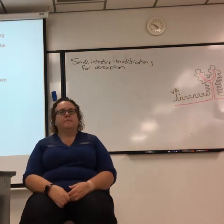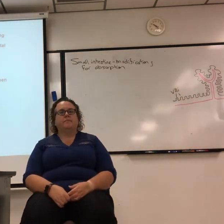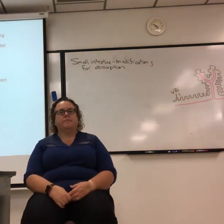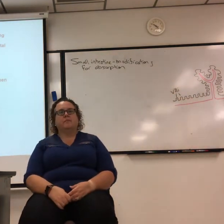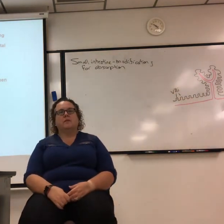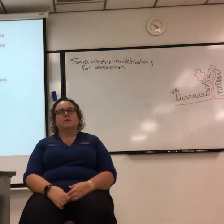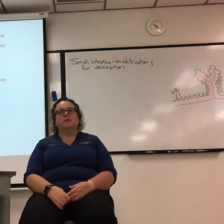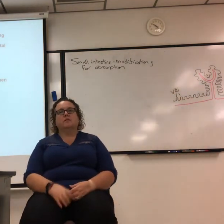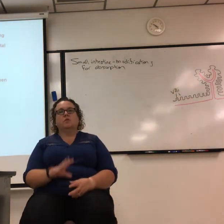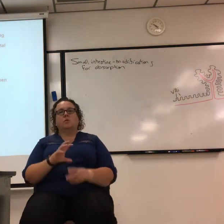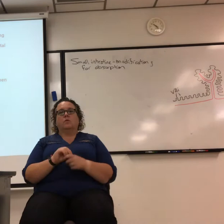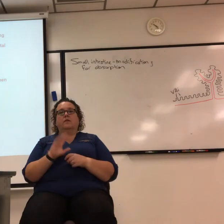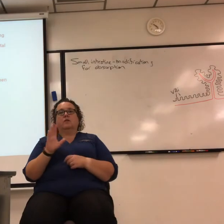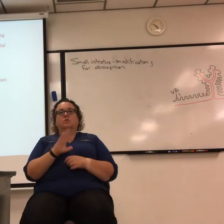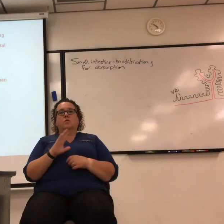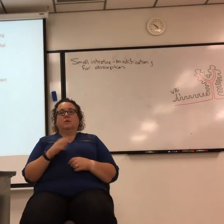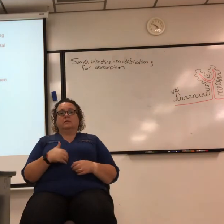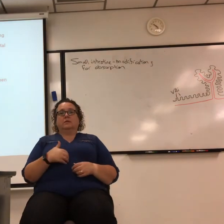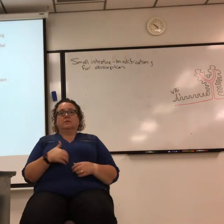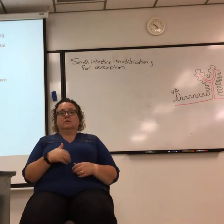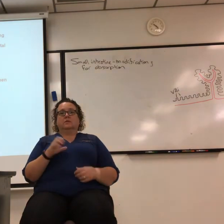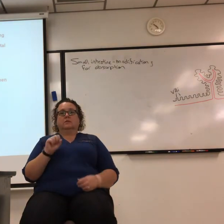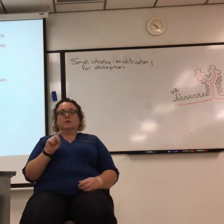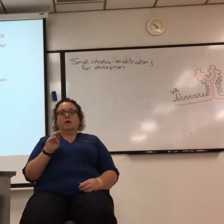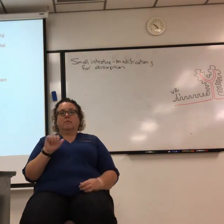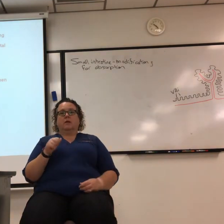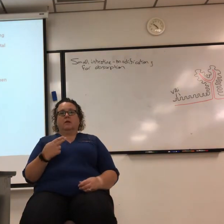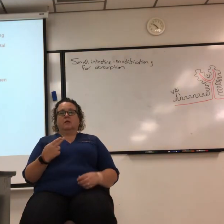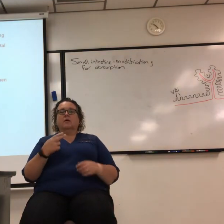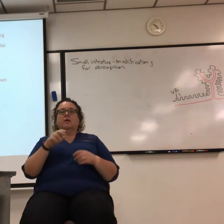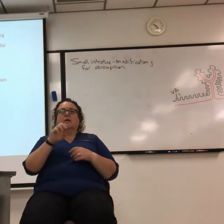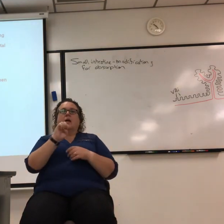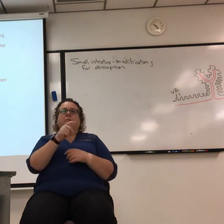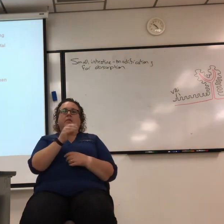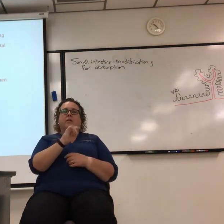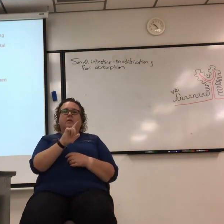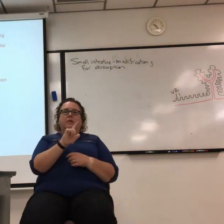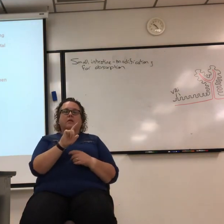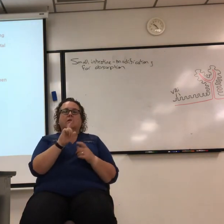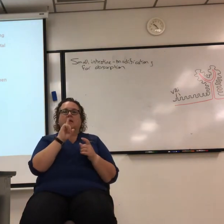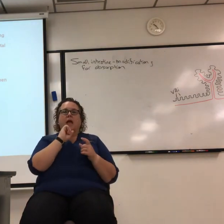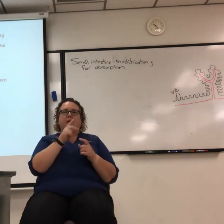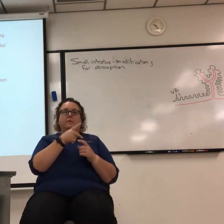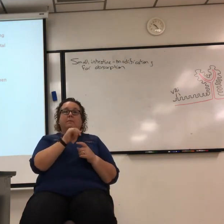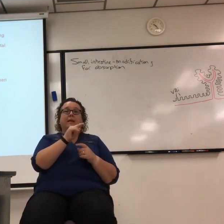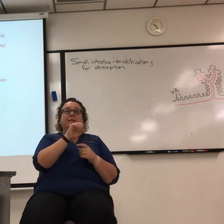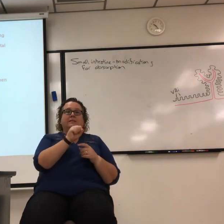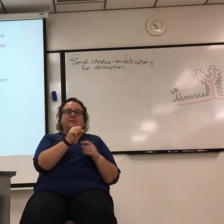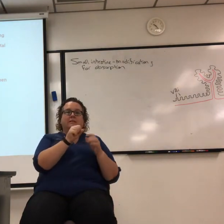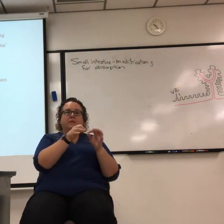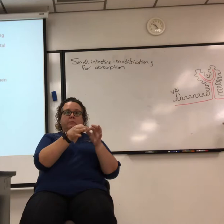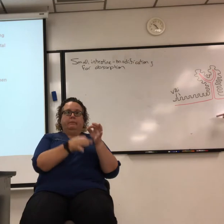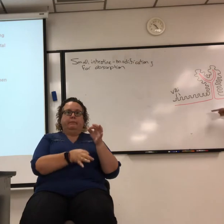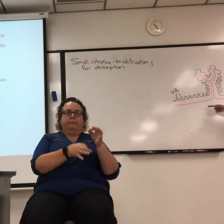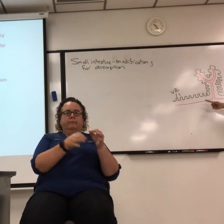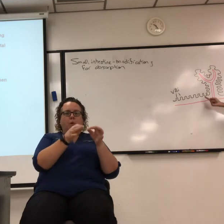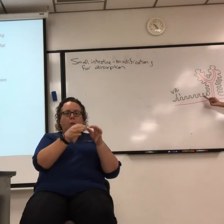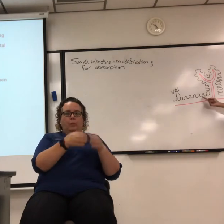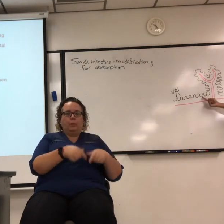So in the stomach, the epithelium was thrown into pits. In the intestine, it's